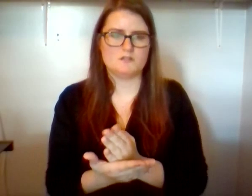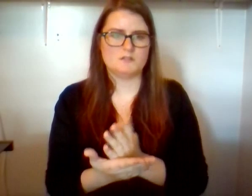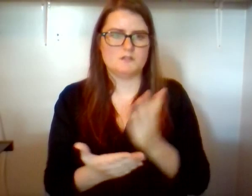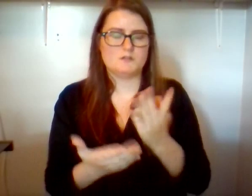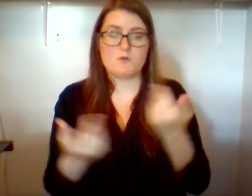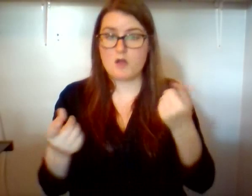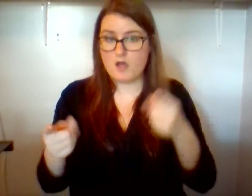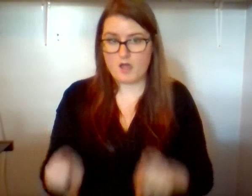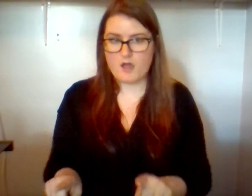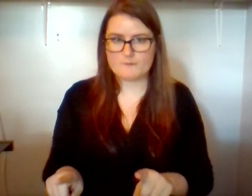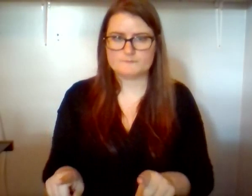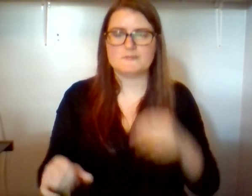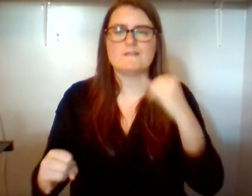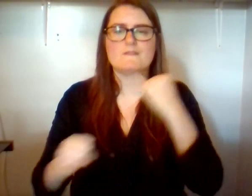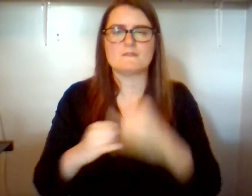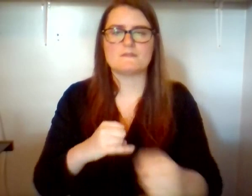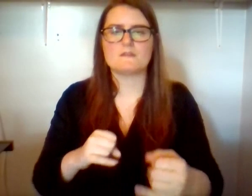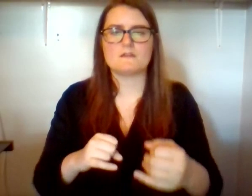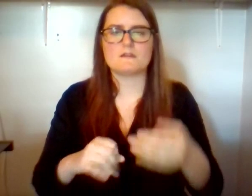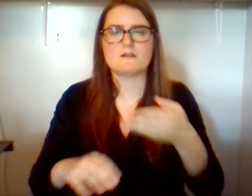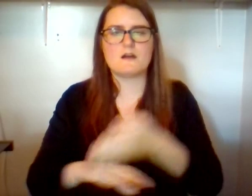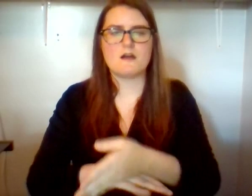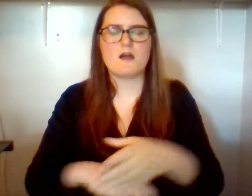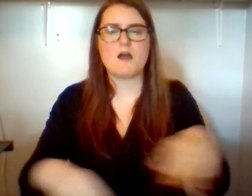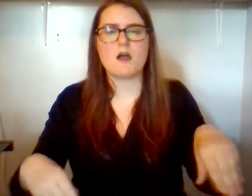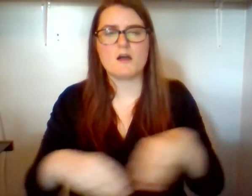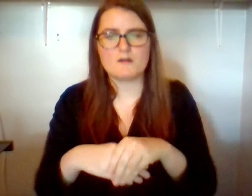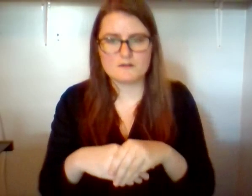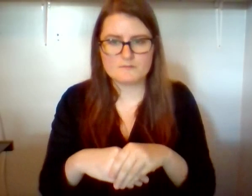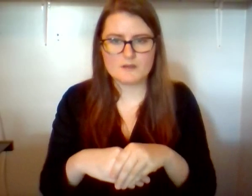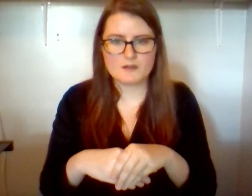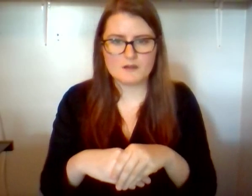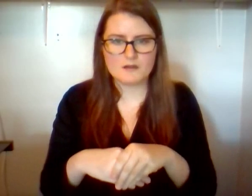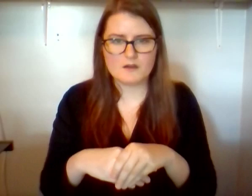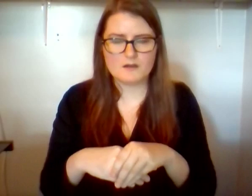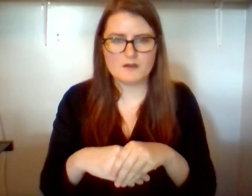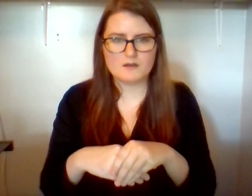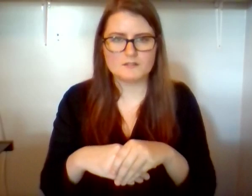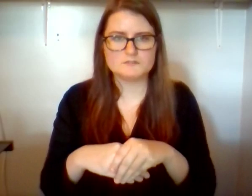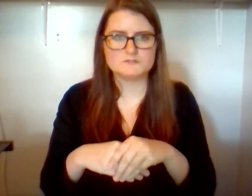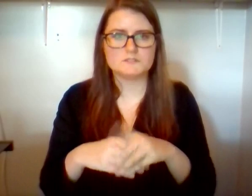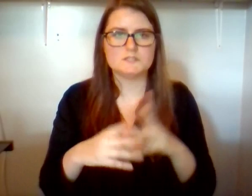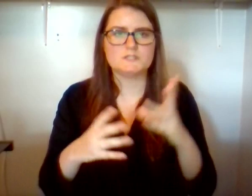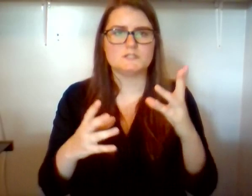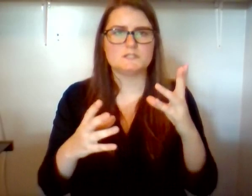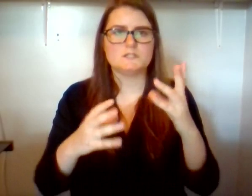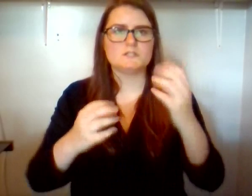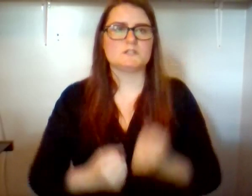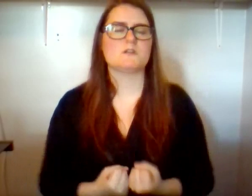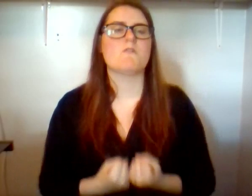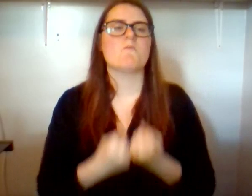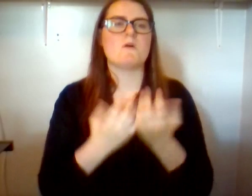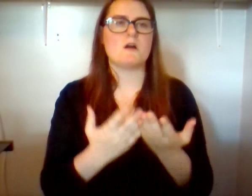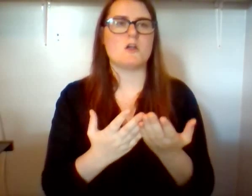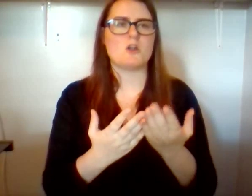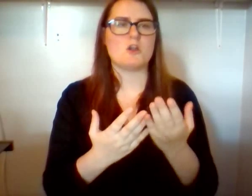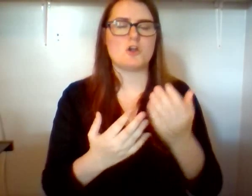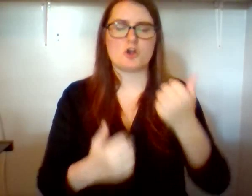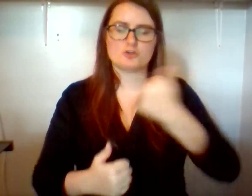beautiful and whole way, because you've prized her enough not to use her in an unbiblical, sinful way. And